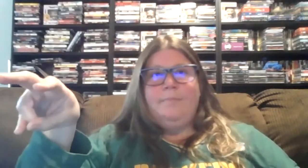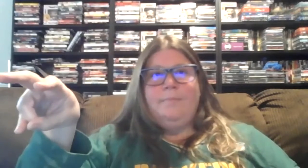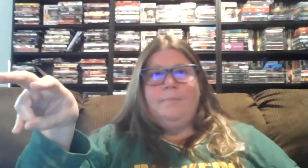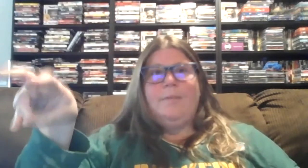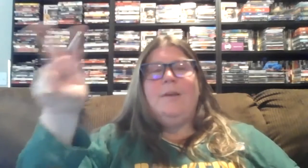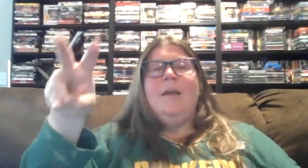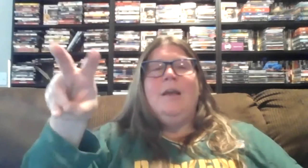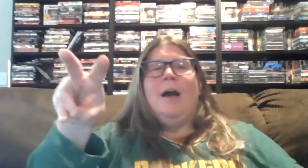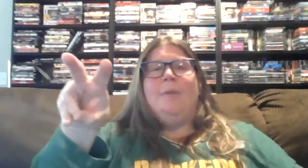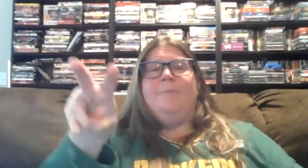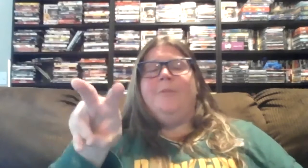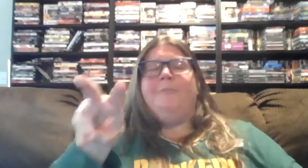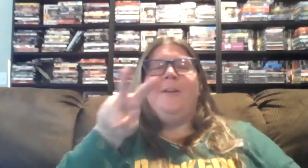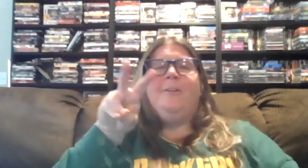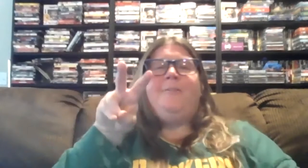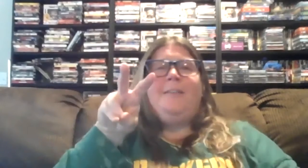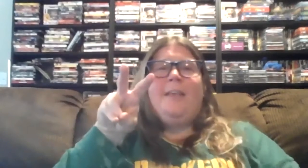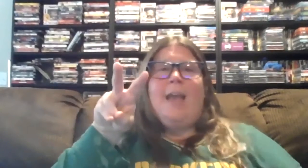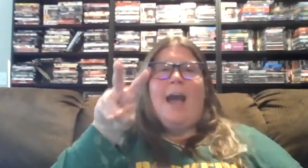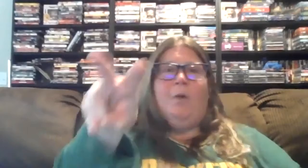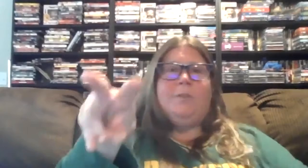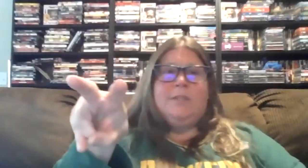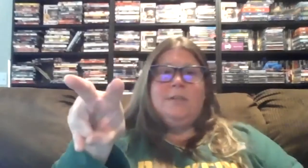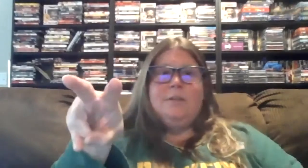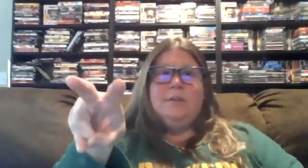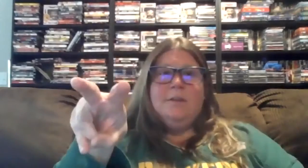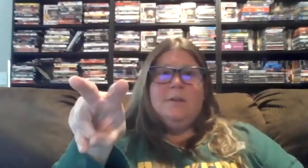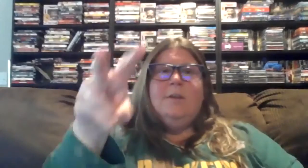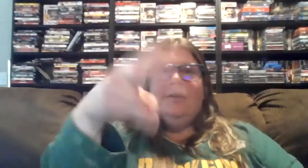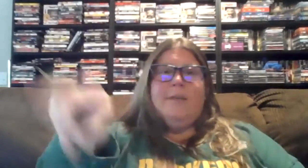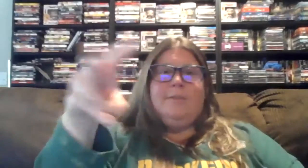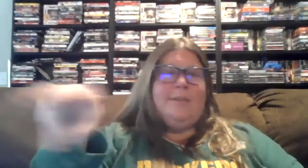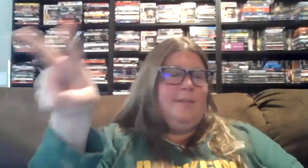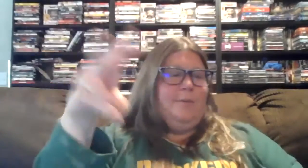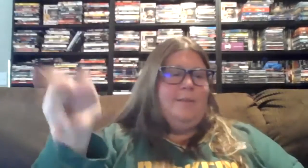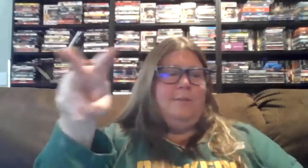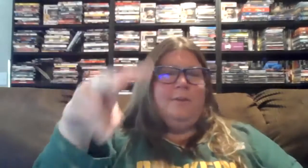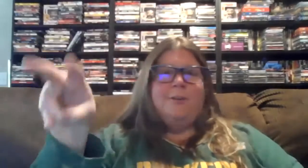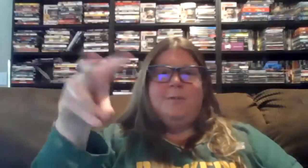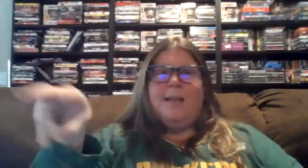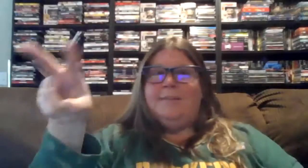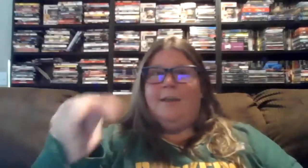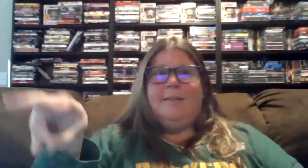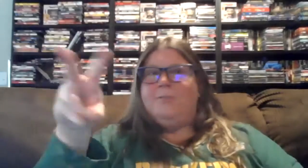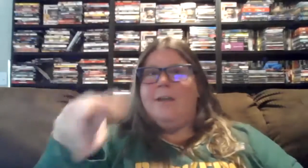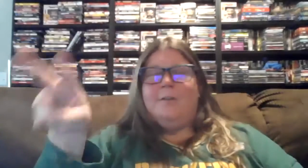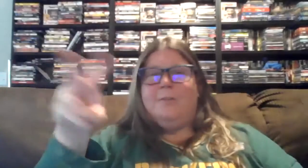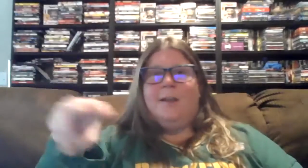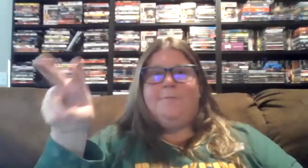you? Your fingers facing out. Okay. This is what he's doing for gymnastics. I do not know the sign for